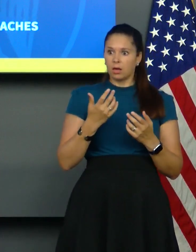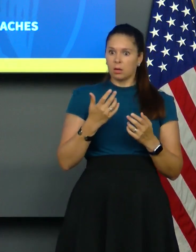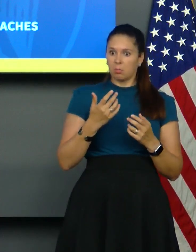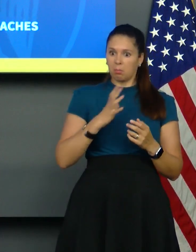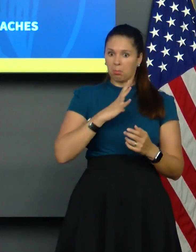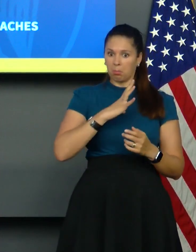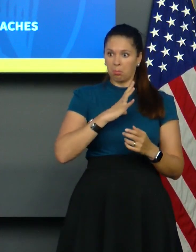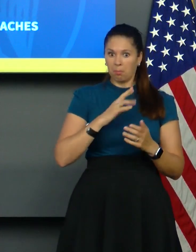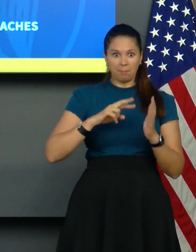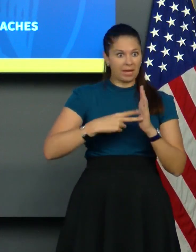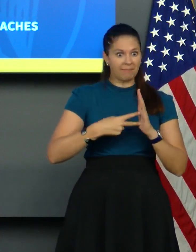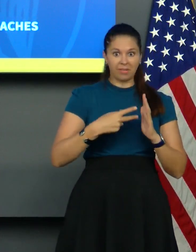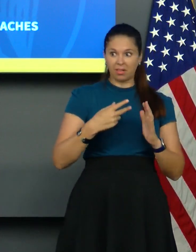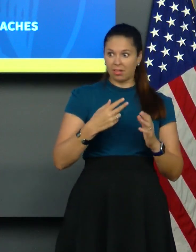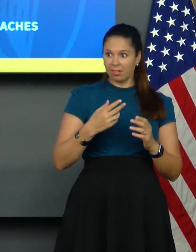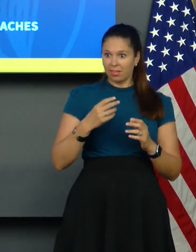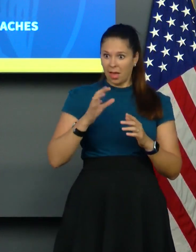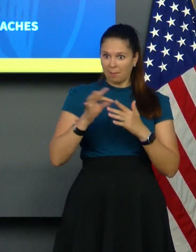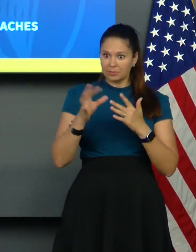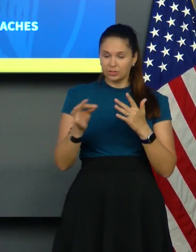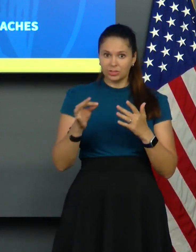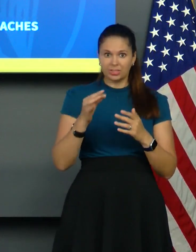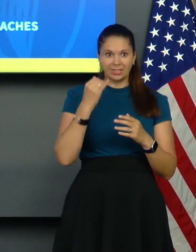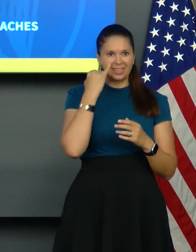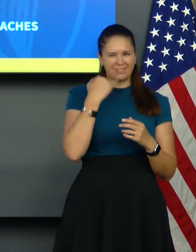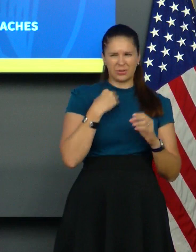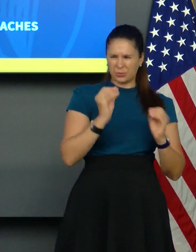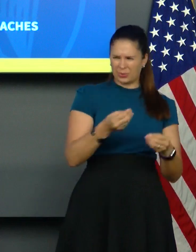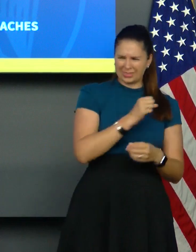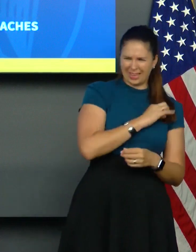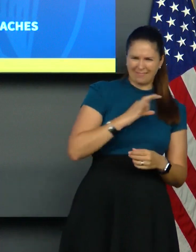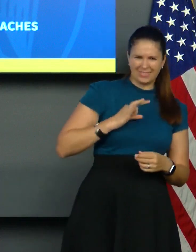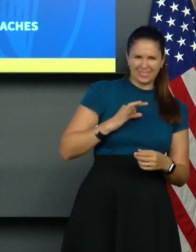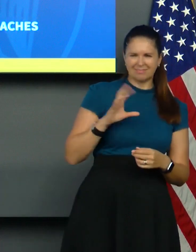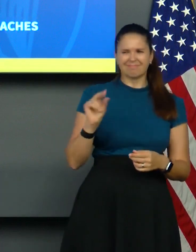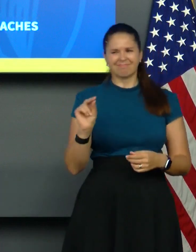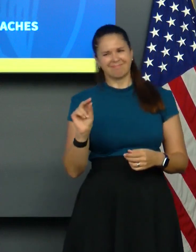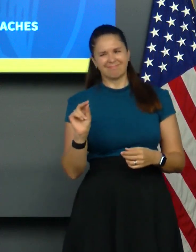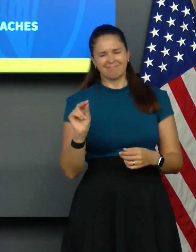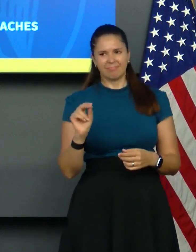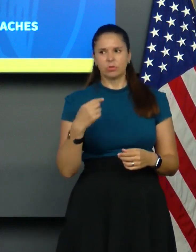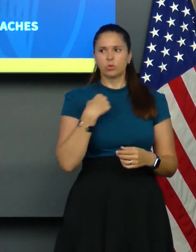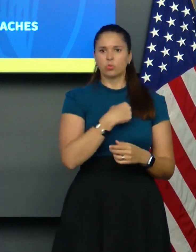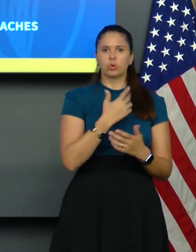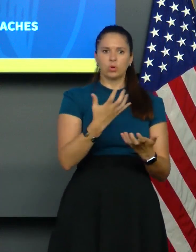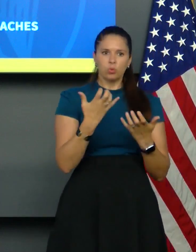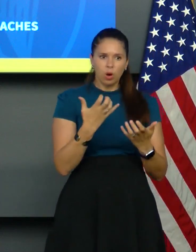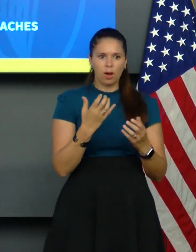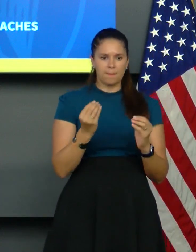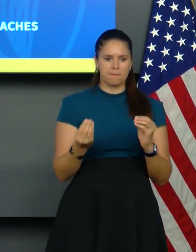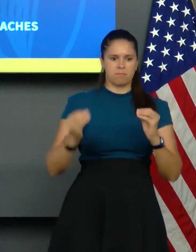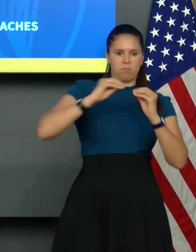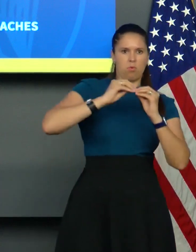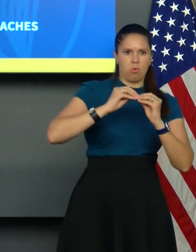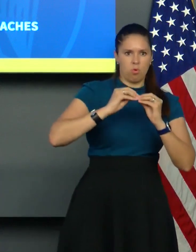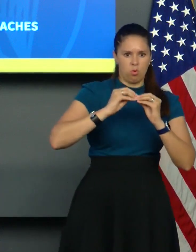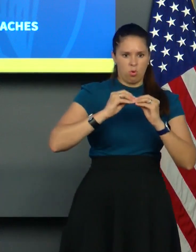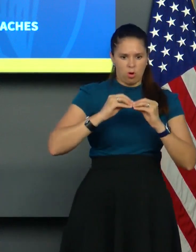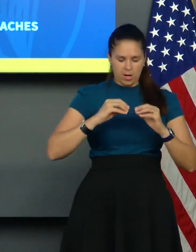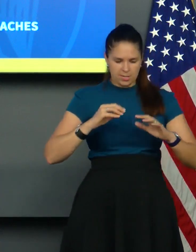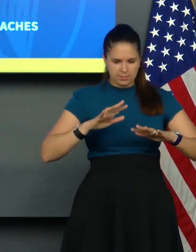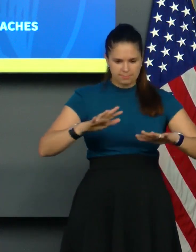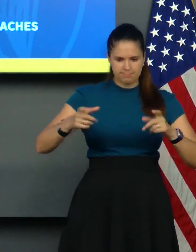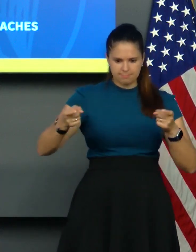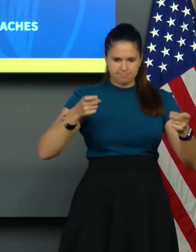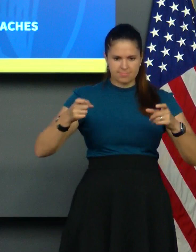have the staffing? No. And so what we're going to focus on is surging within the existing footprint of our hospitals, and we're working